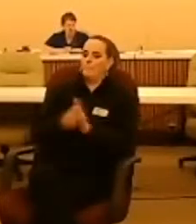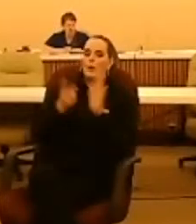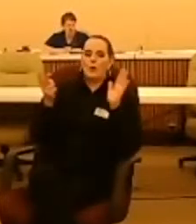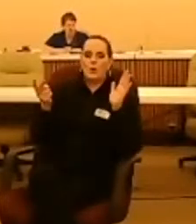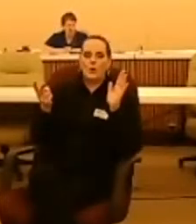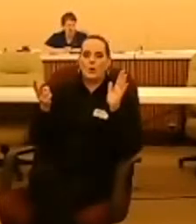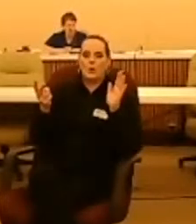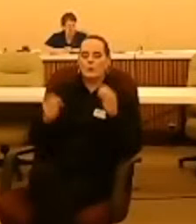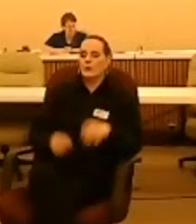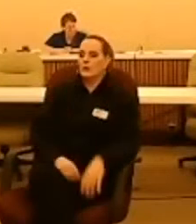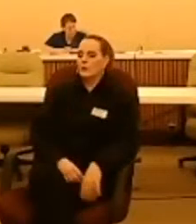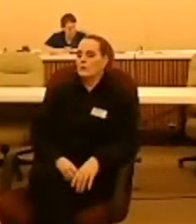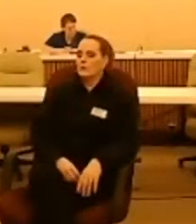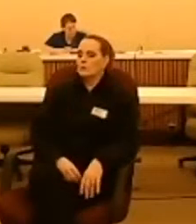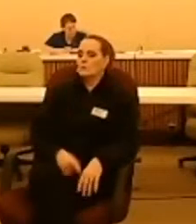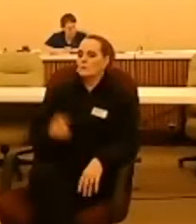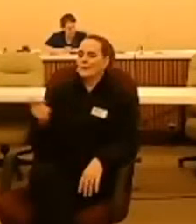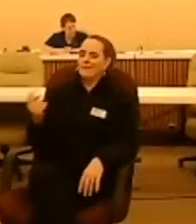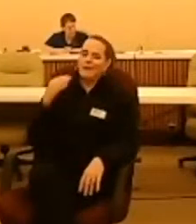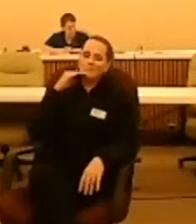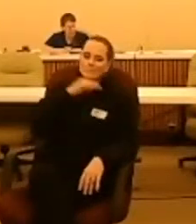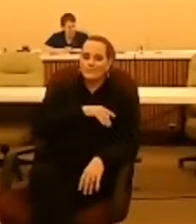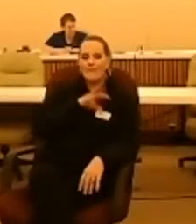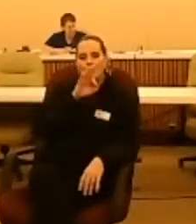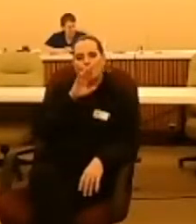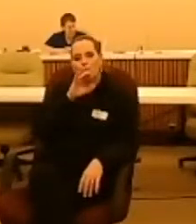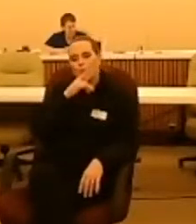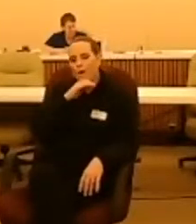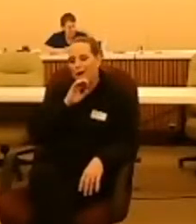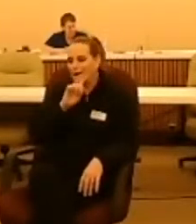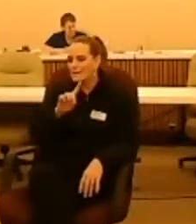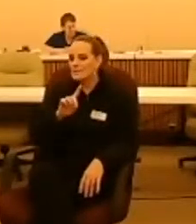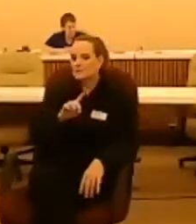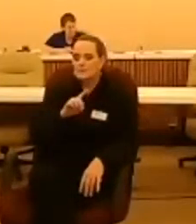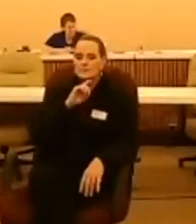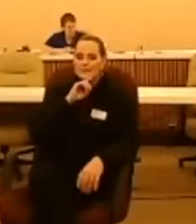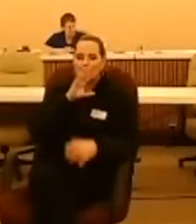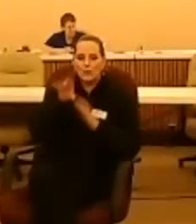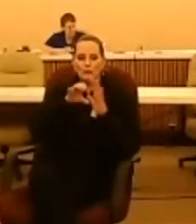typically, would that come under fraud? In other words, is there a crime there?